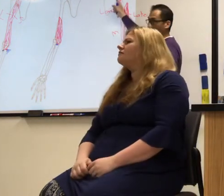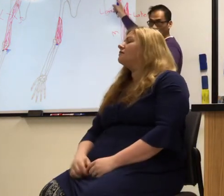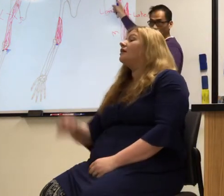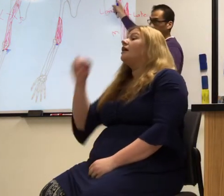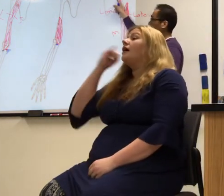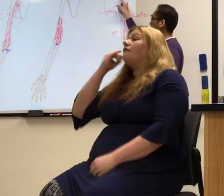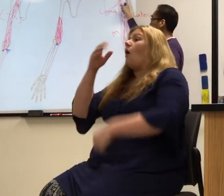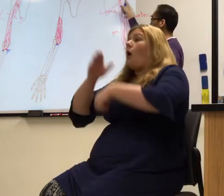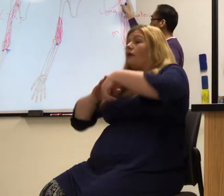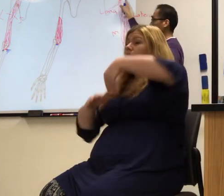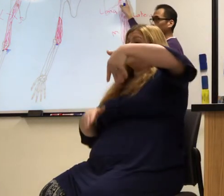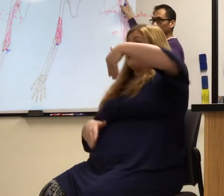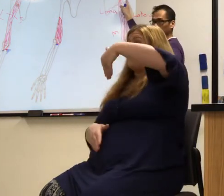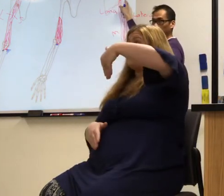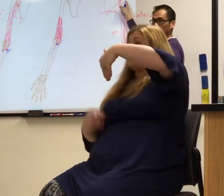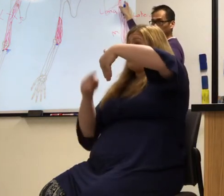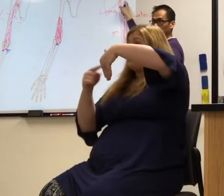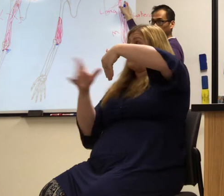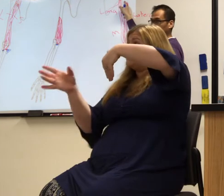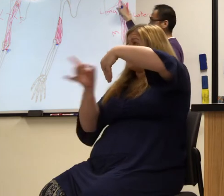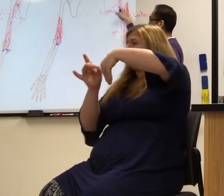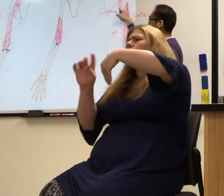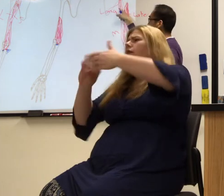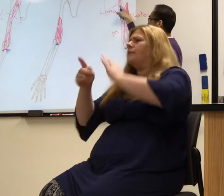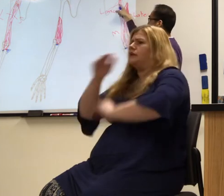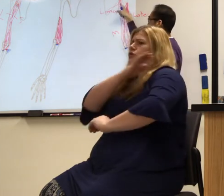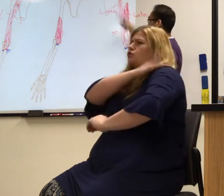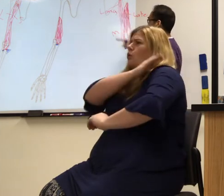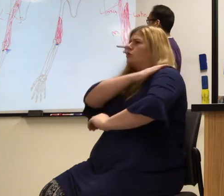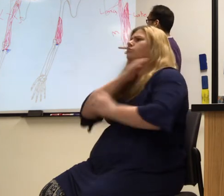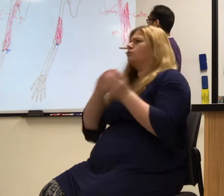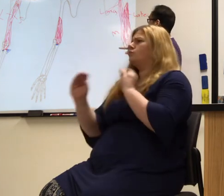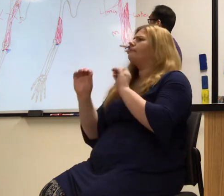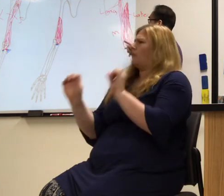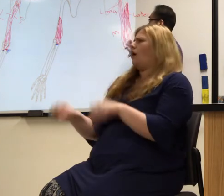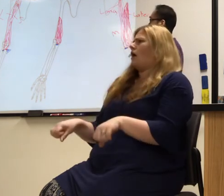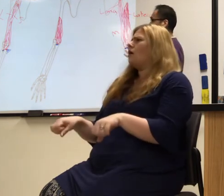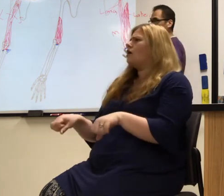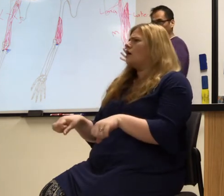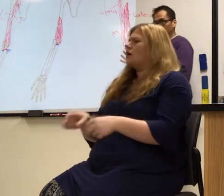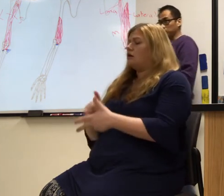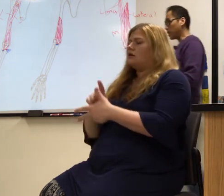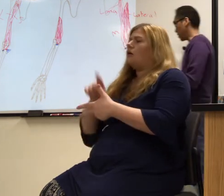on the scapula, you can move the shoulder joint. So long head can move the shoulder joint.